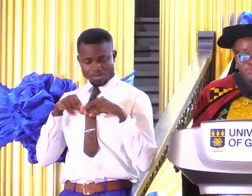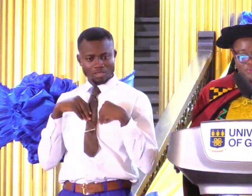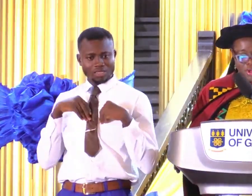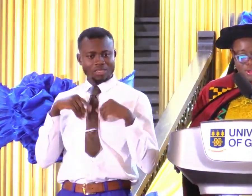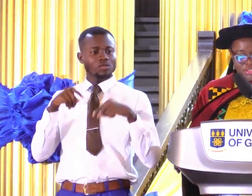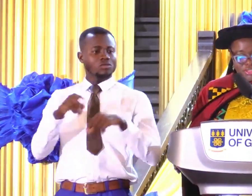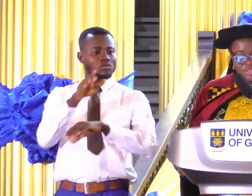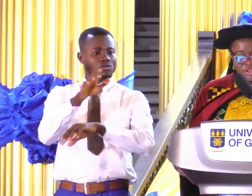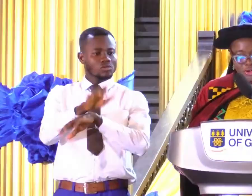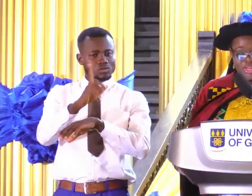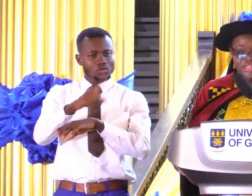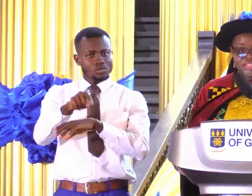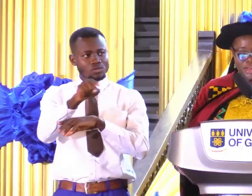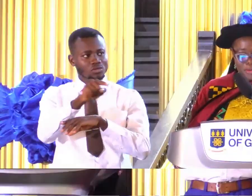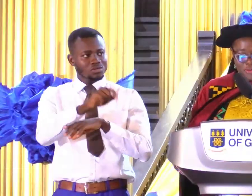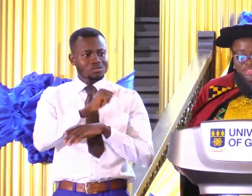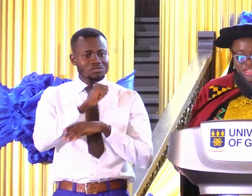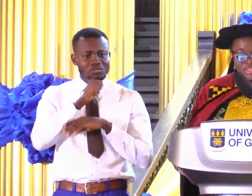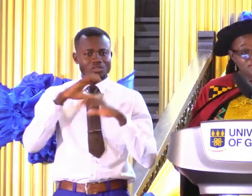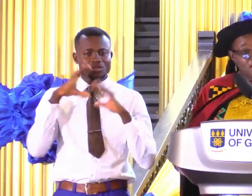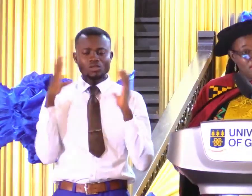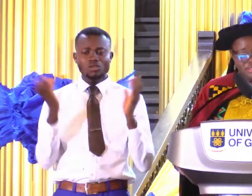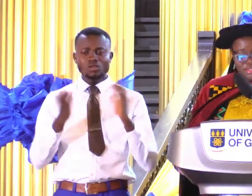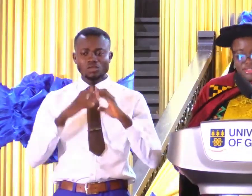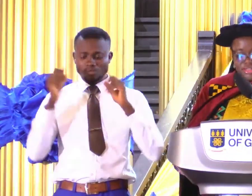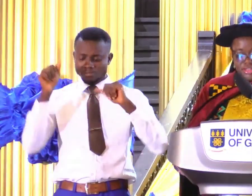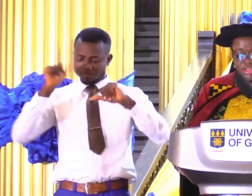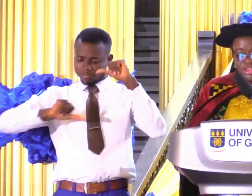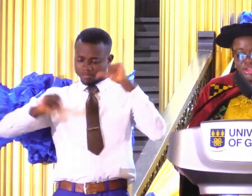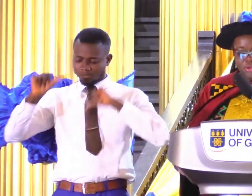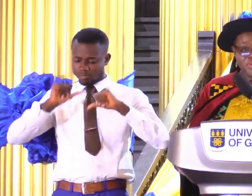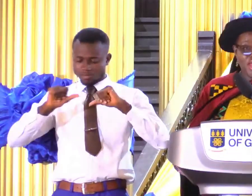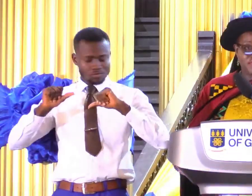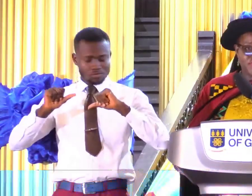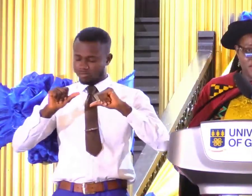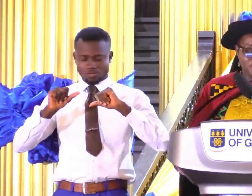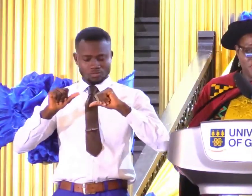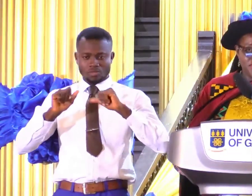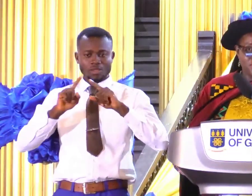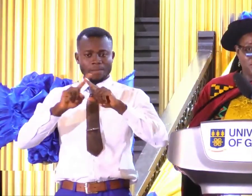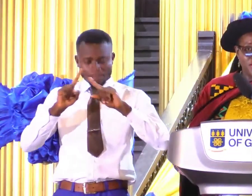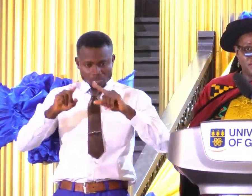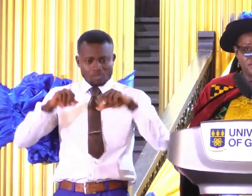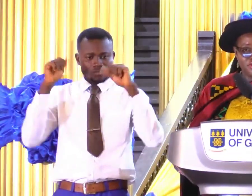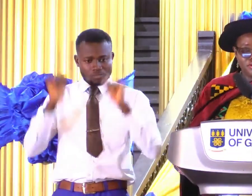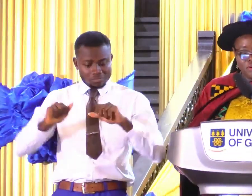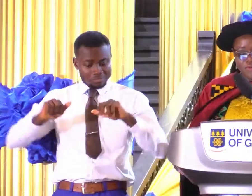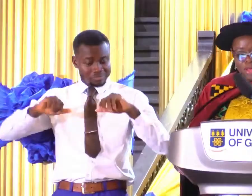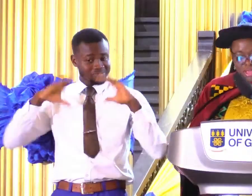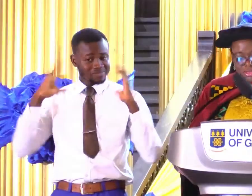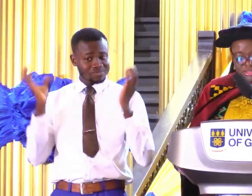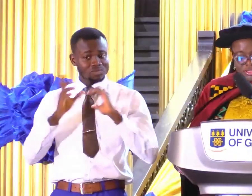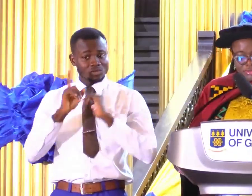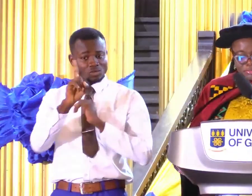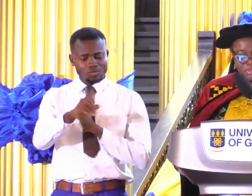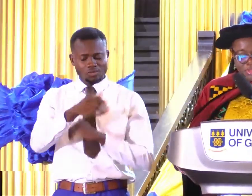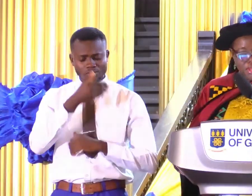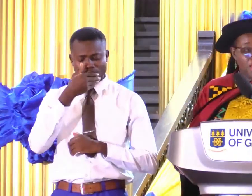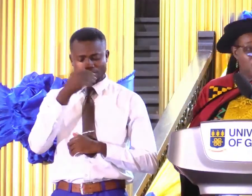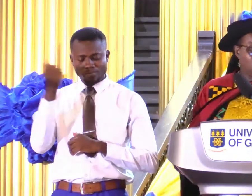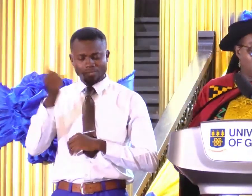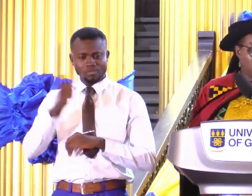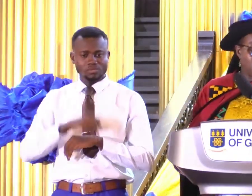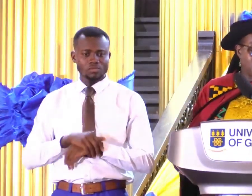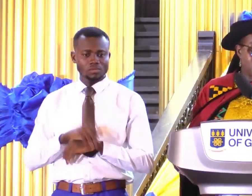Tonight, we've not only celebrated science, we have celebrated one of our best,